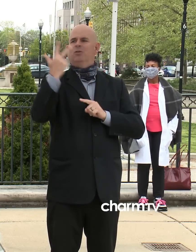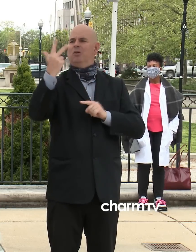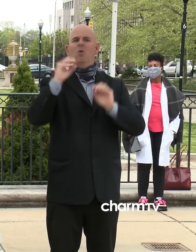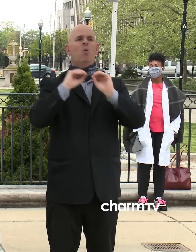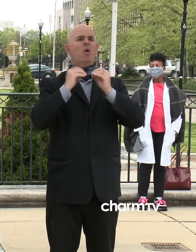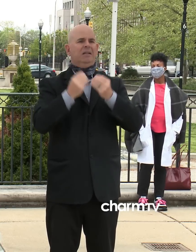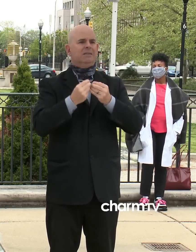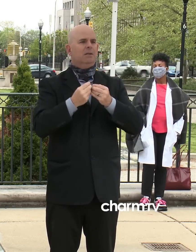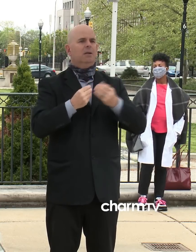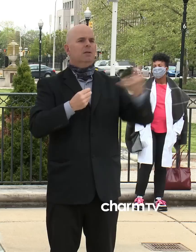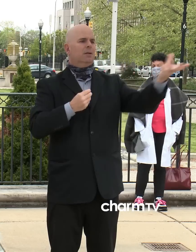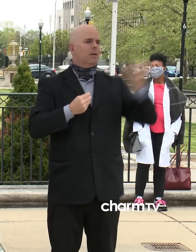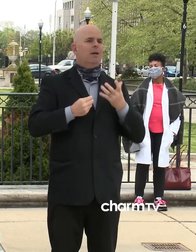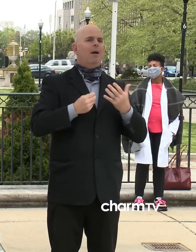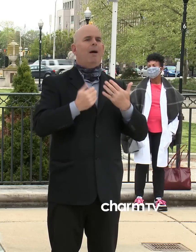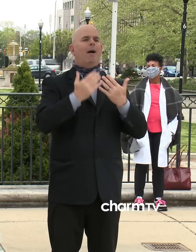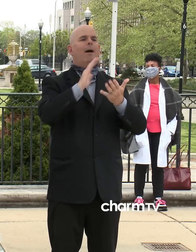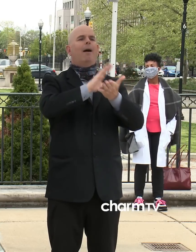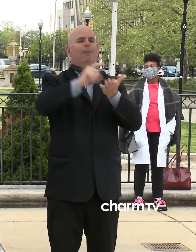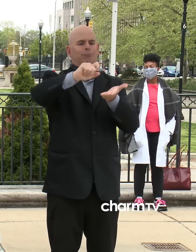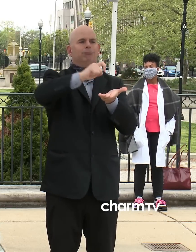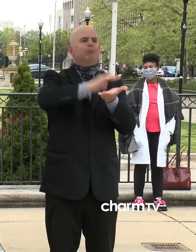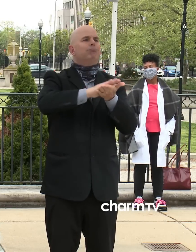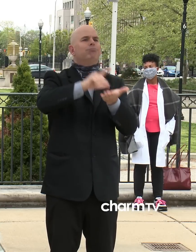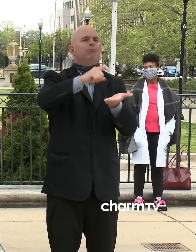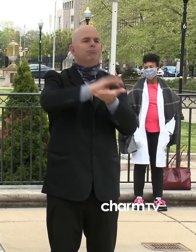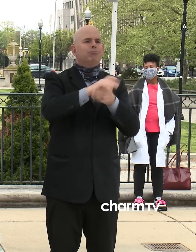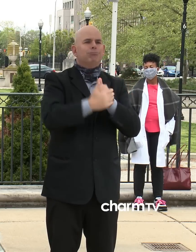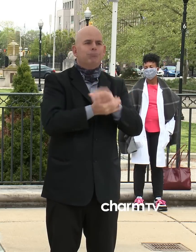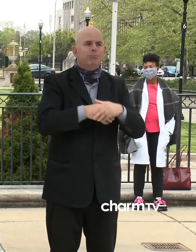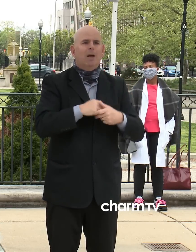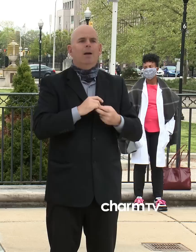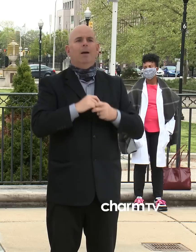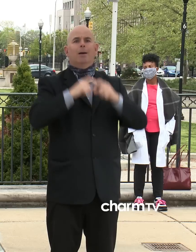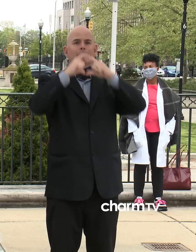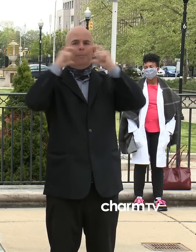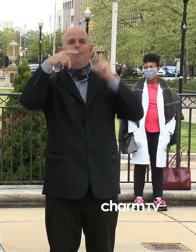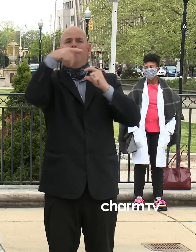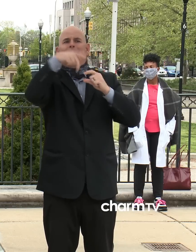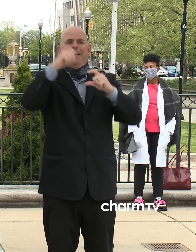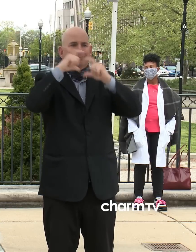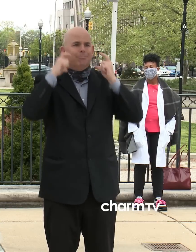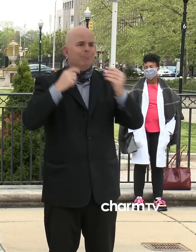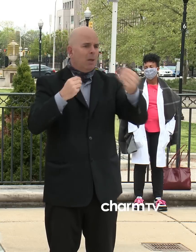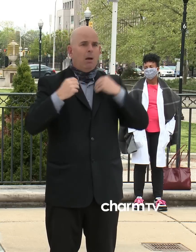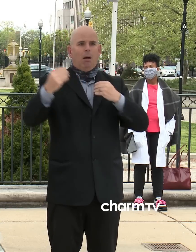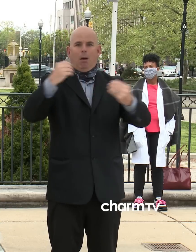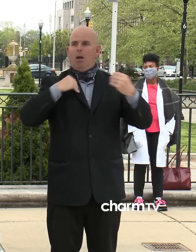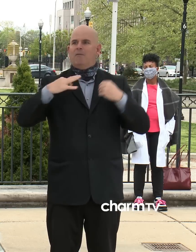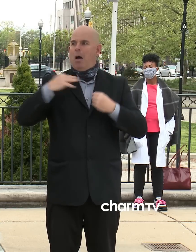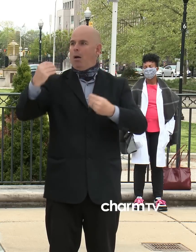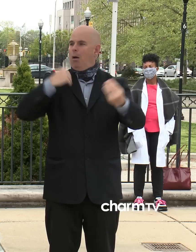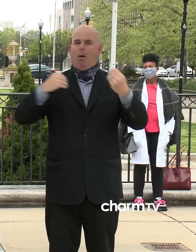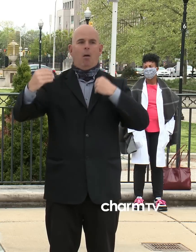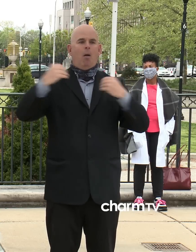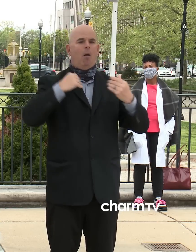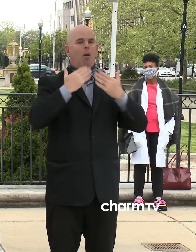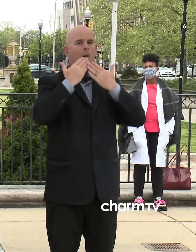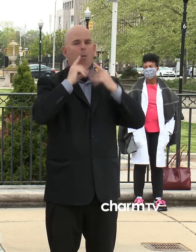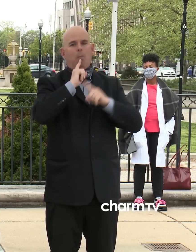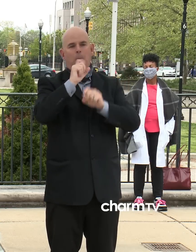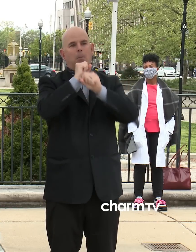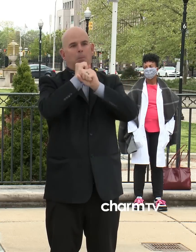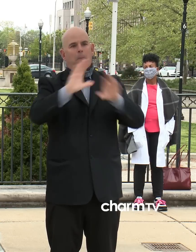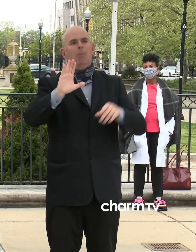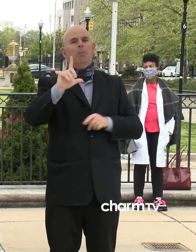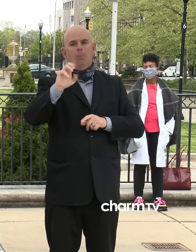sanitizers and masks so that we can also keep our employees and our volunteers safe. We are inspired by your confidence in us and will continue to